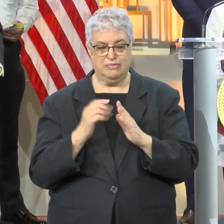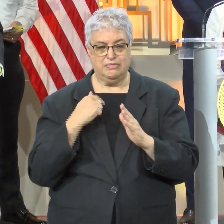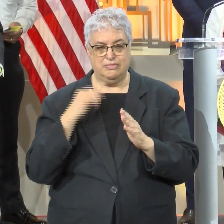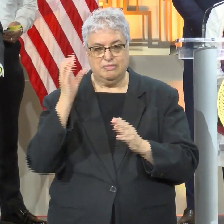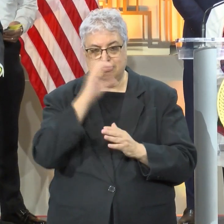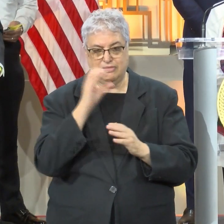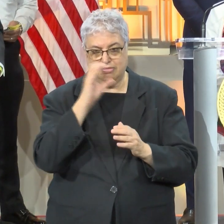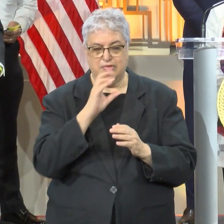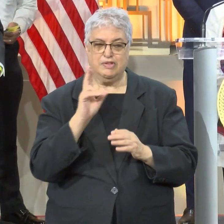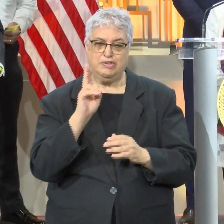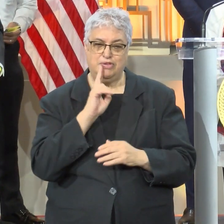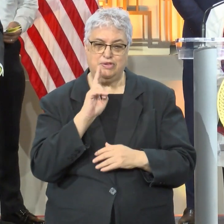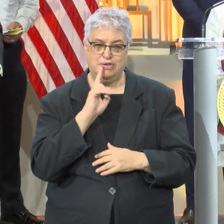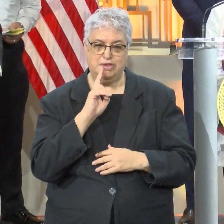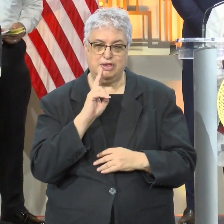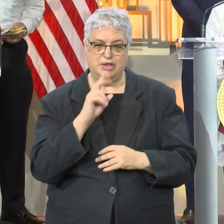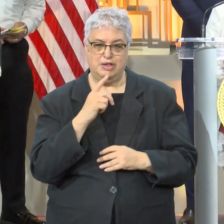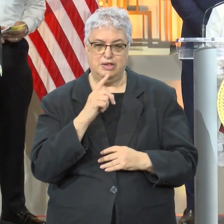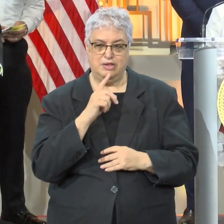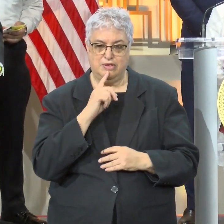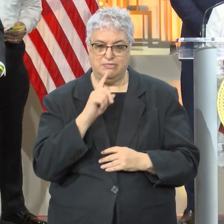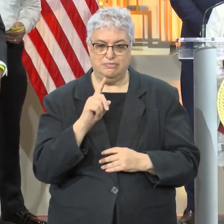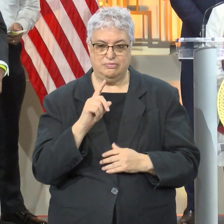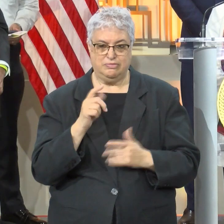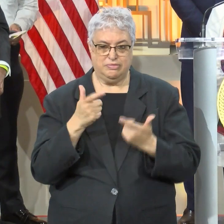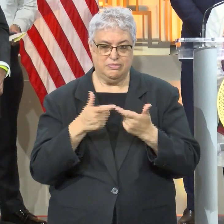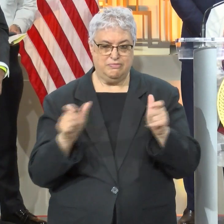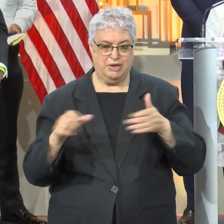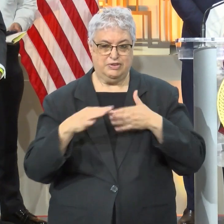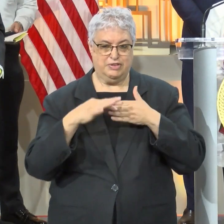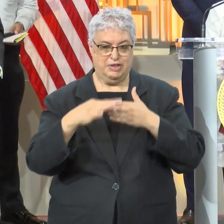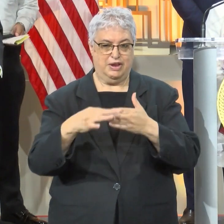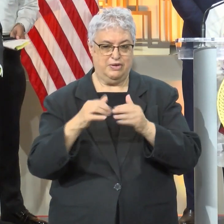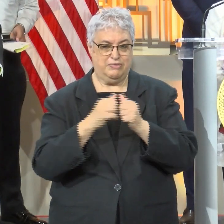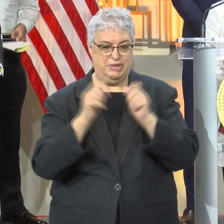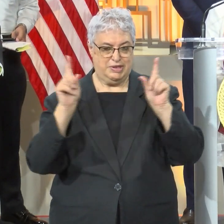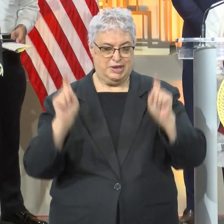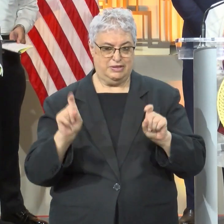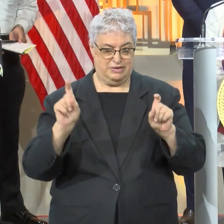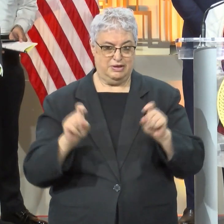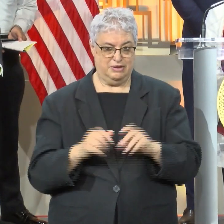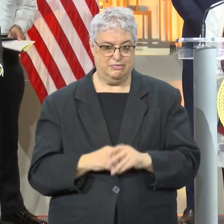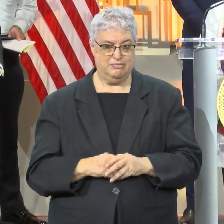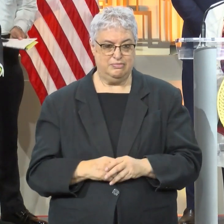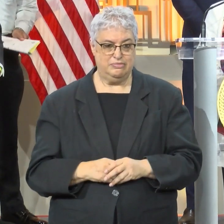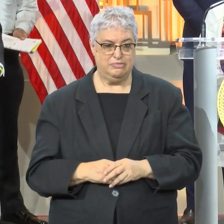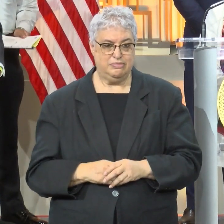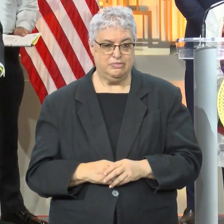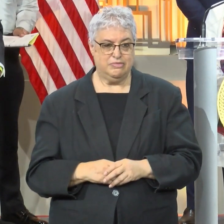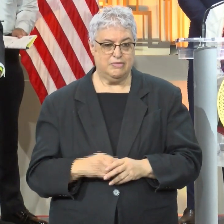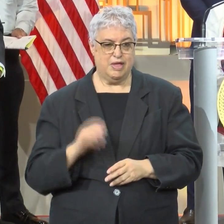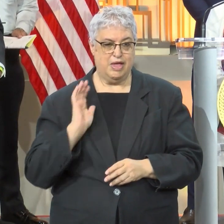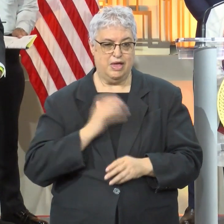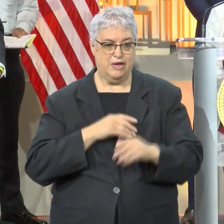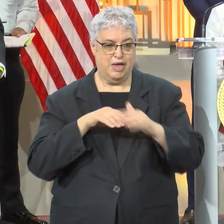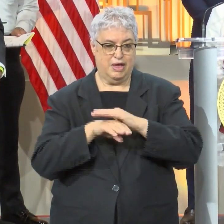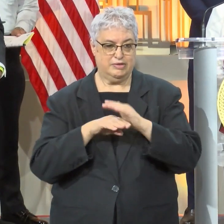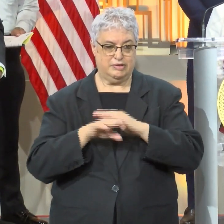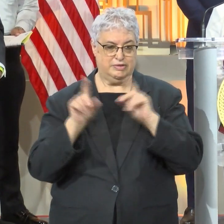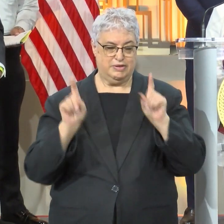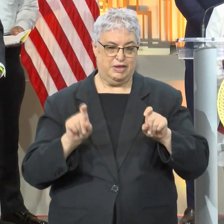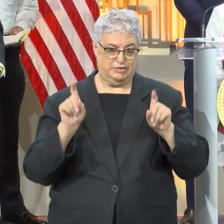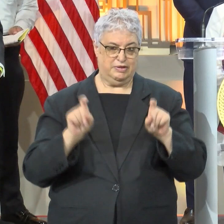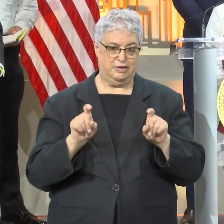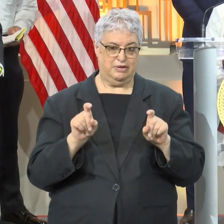numbers, Houston has actually been a major leader on testing. Our access to testing